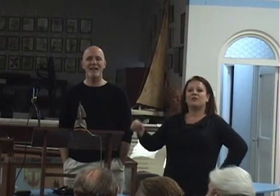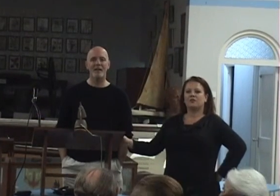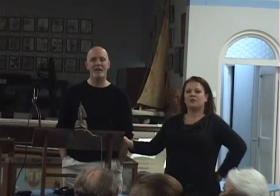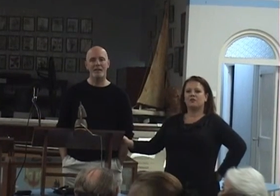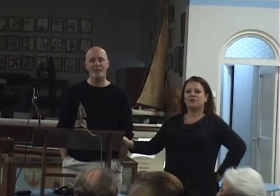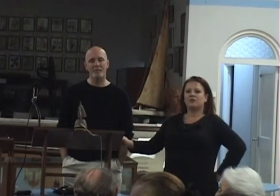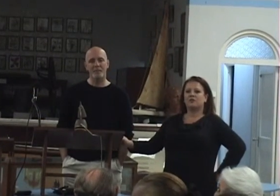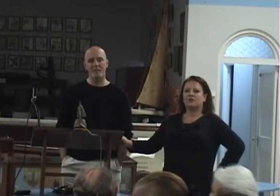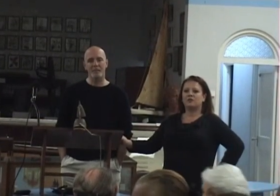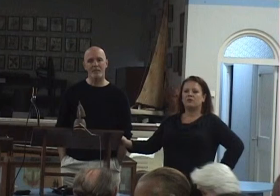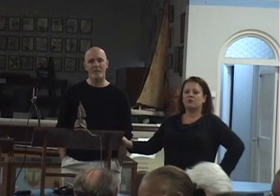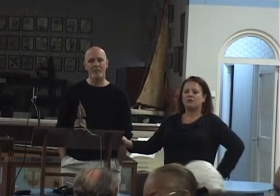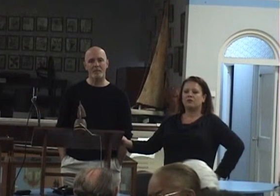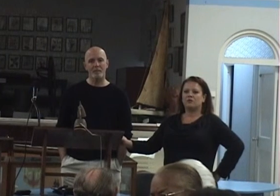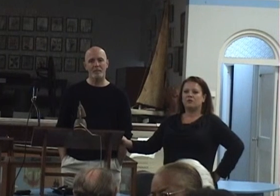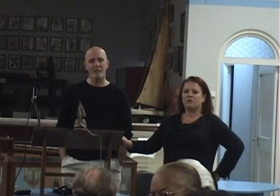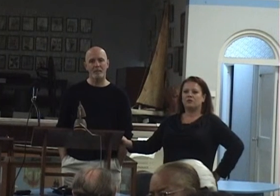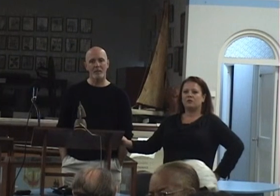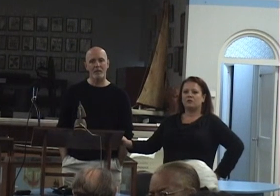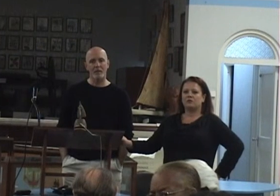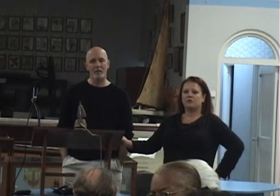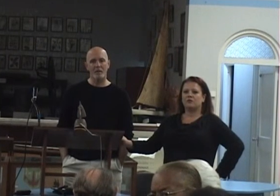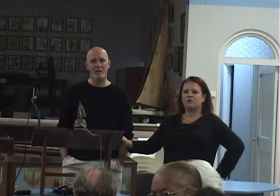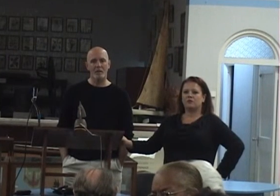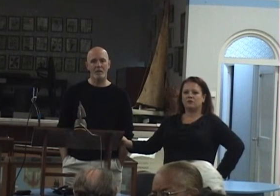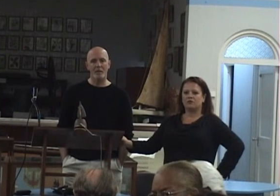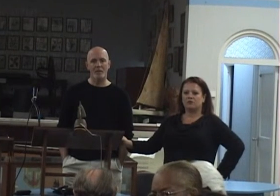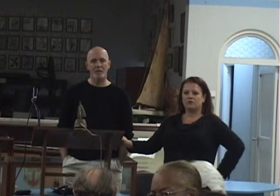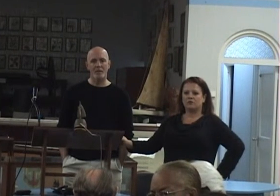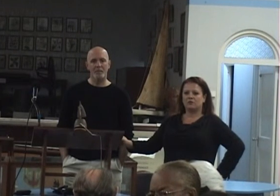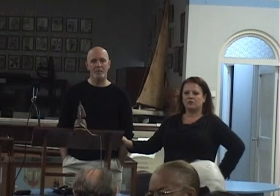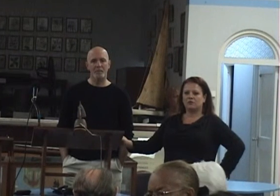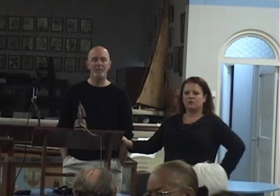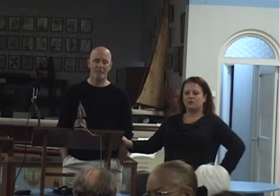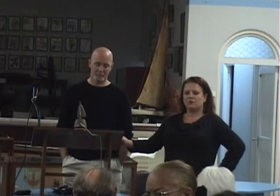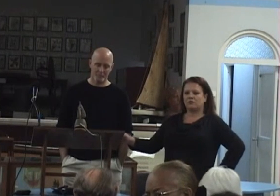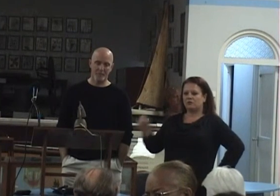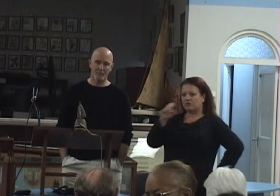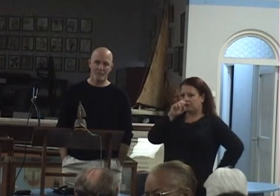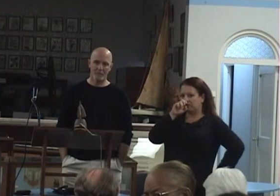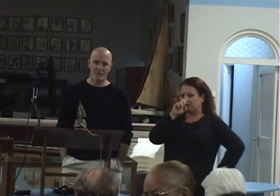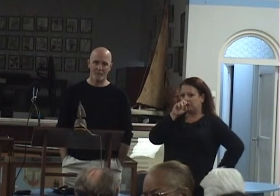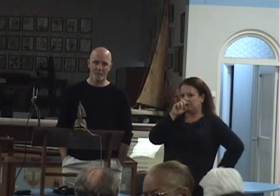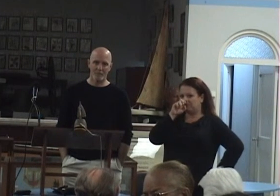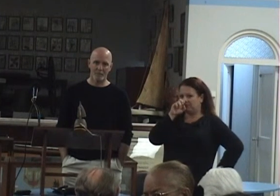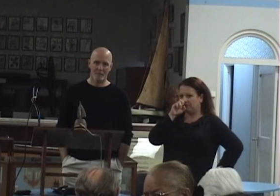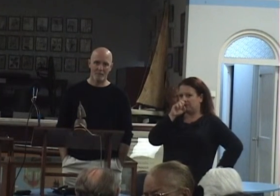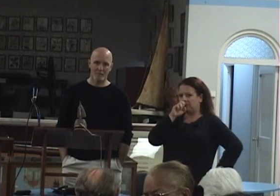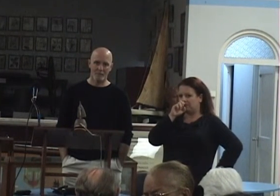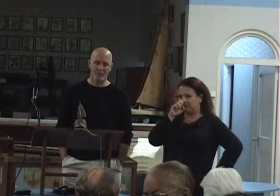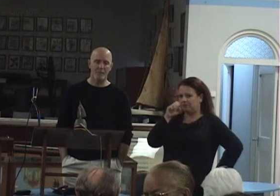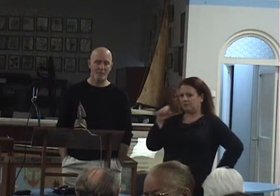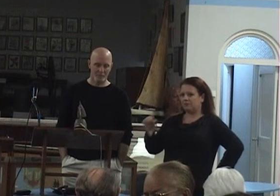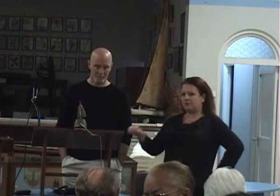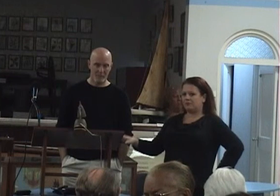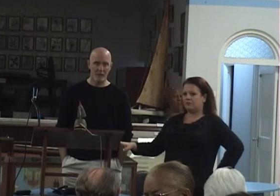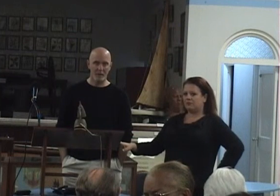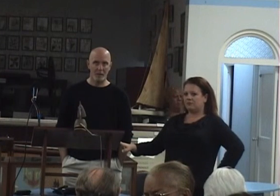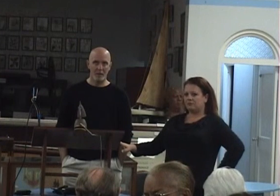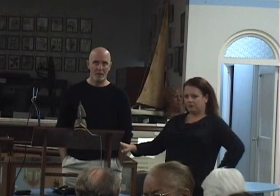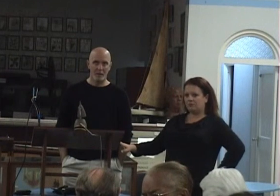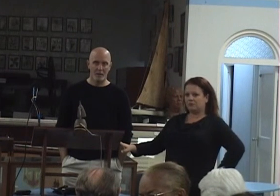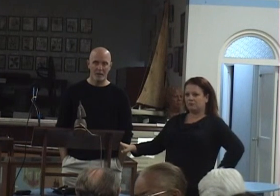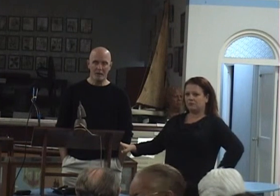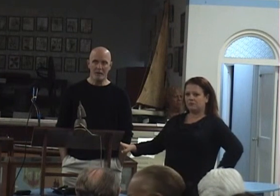I have two questions. My first is, what happened to Charles Farquarson? And how many children did he have, and how